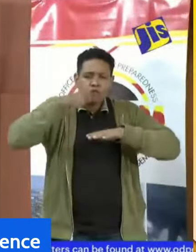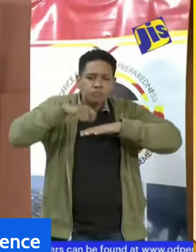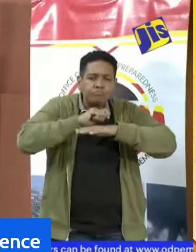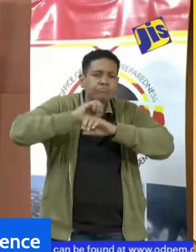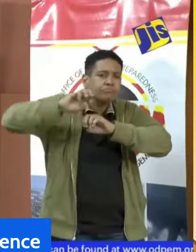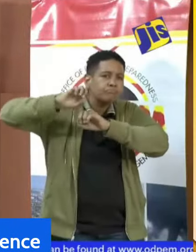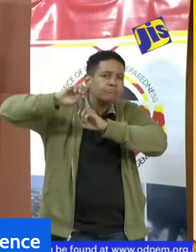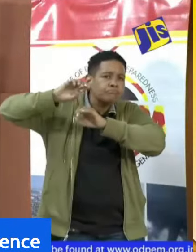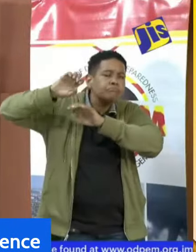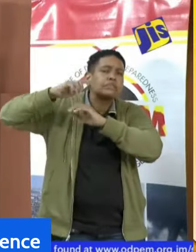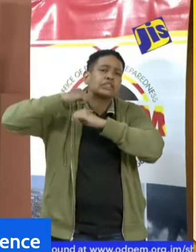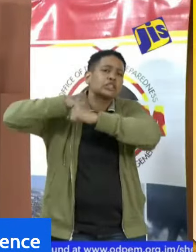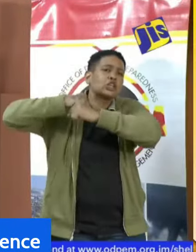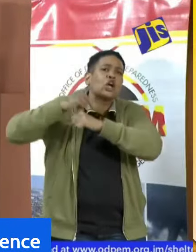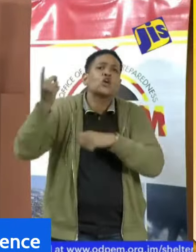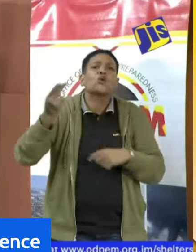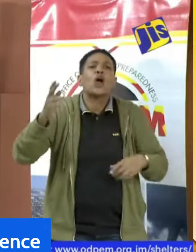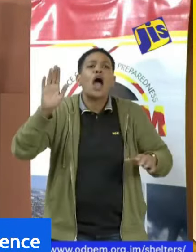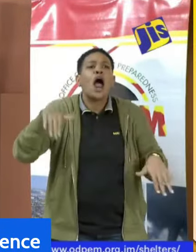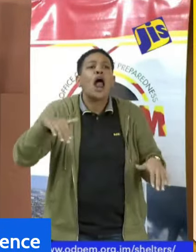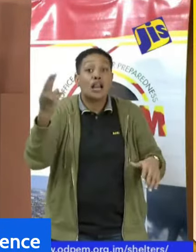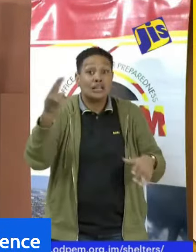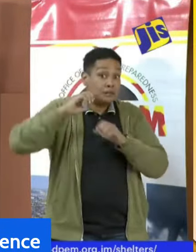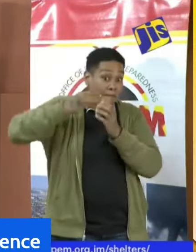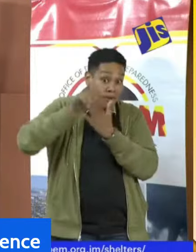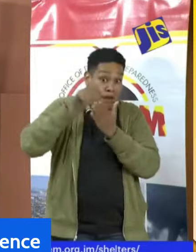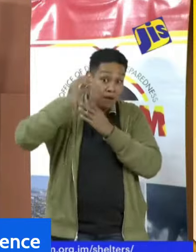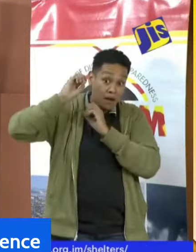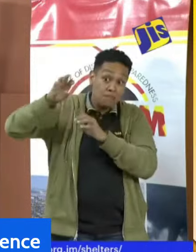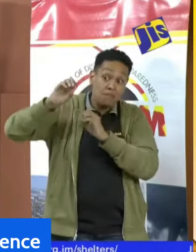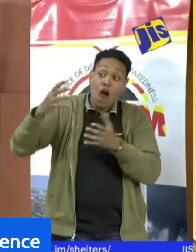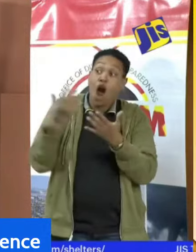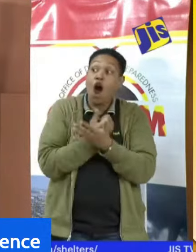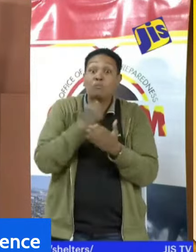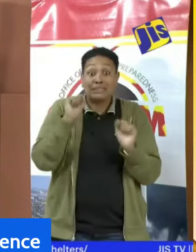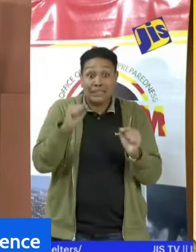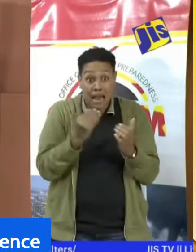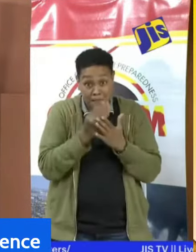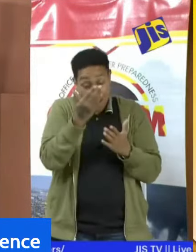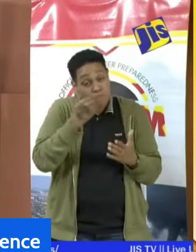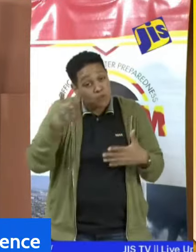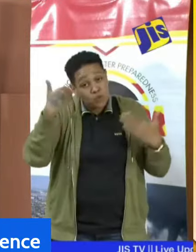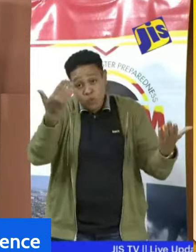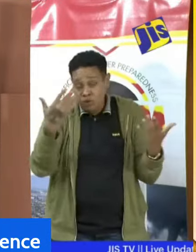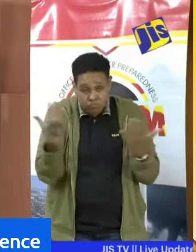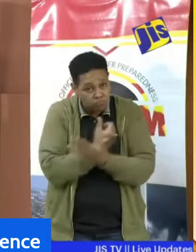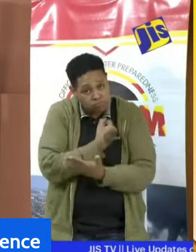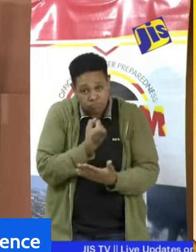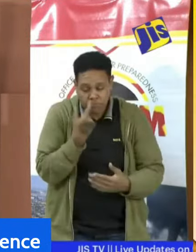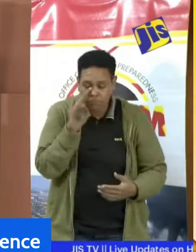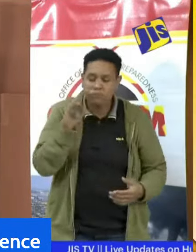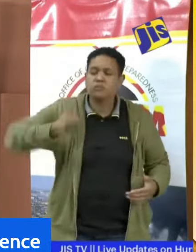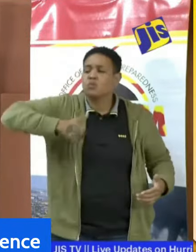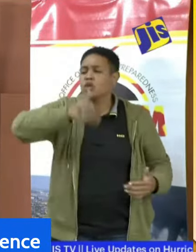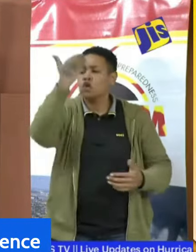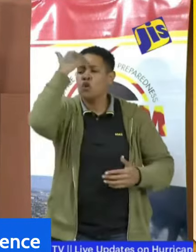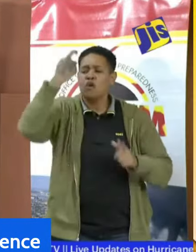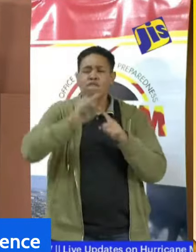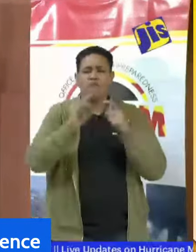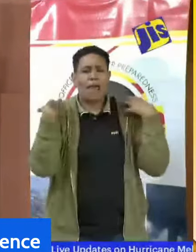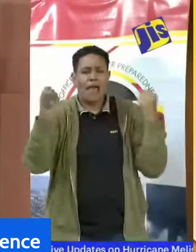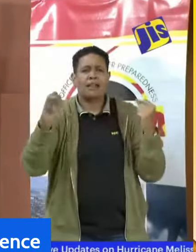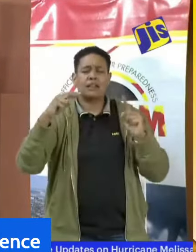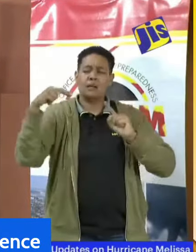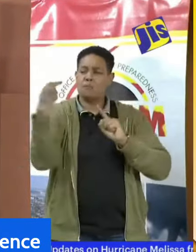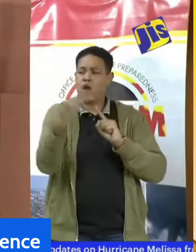to the extent that you have not already done so, and there's an opportunity so to do. We are aware that from a health